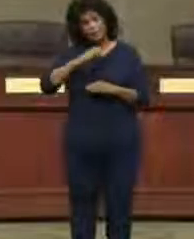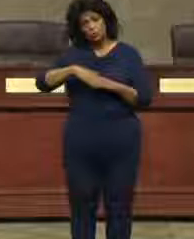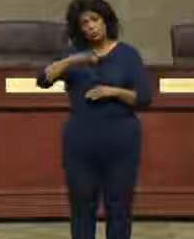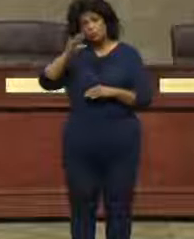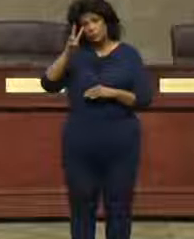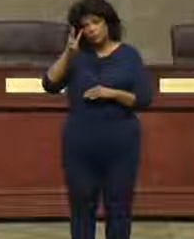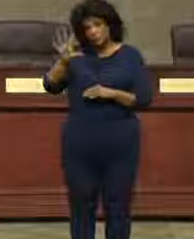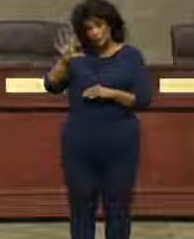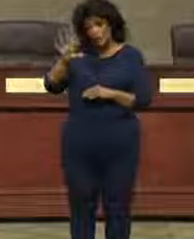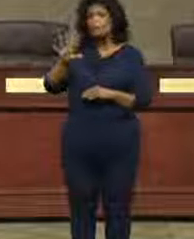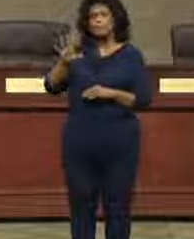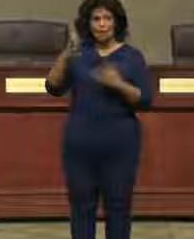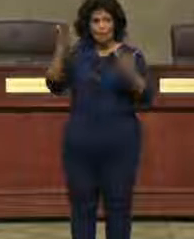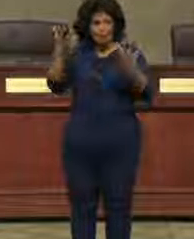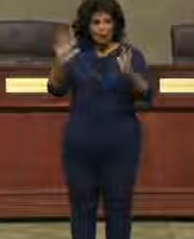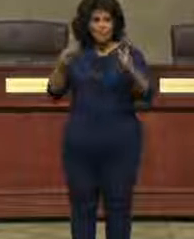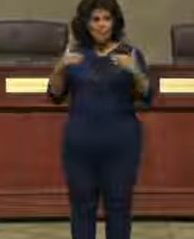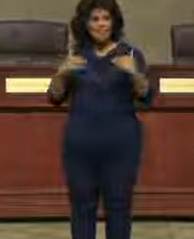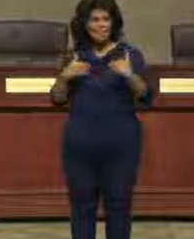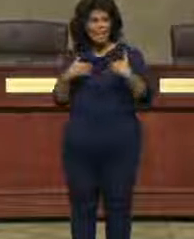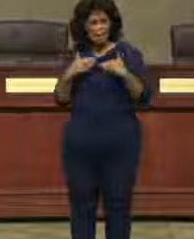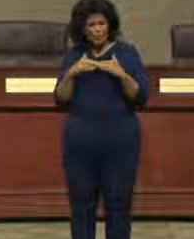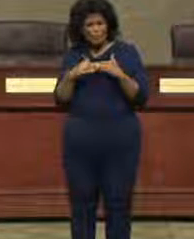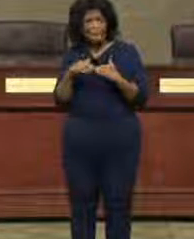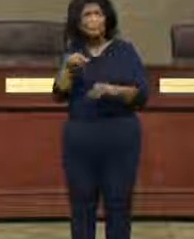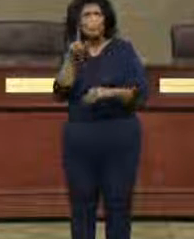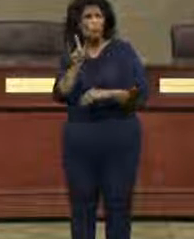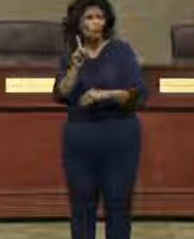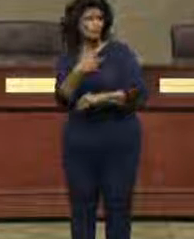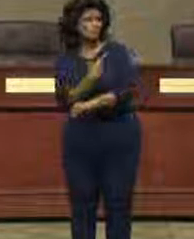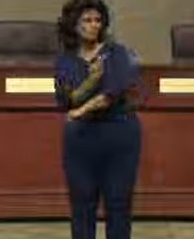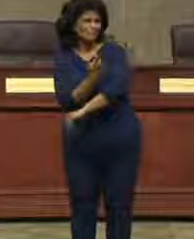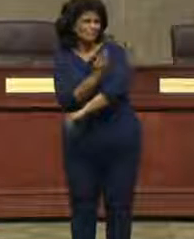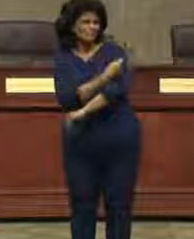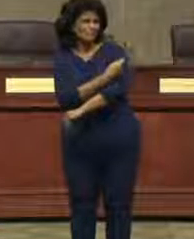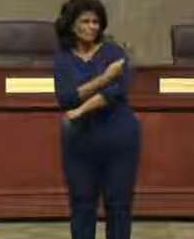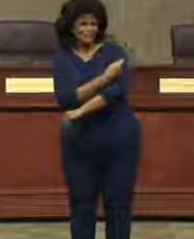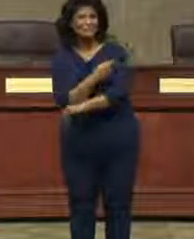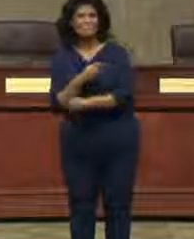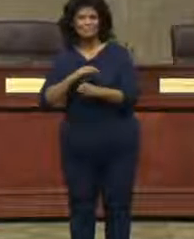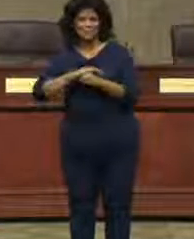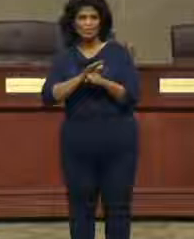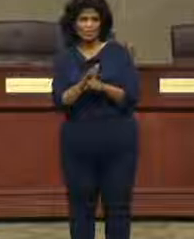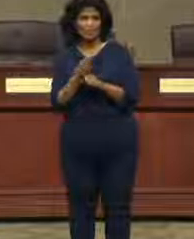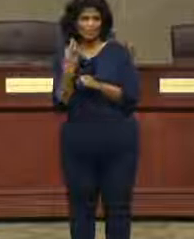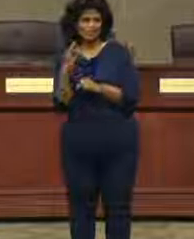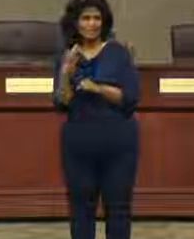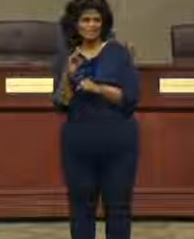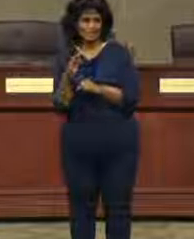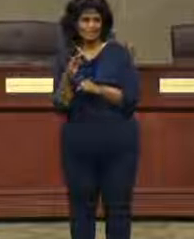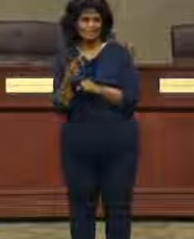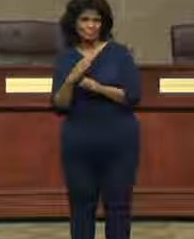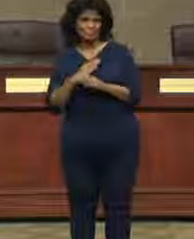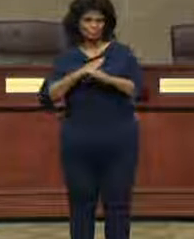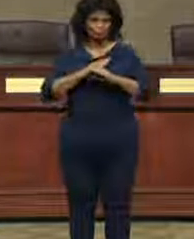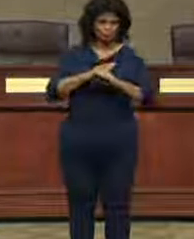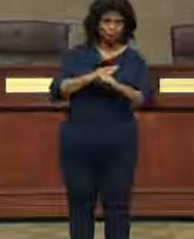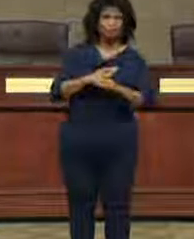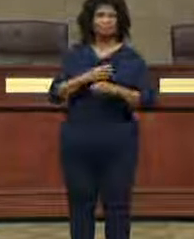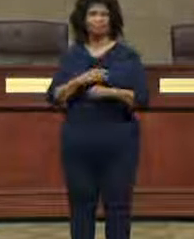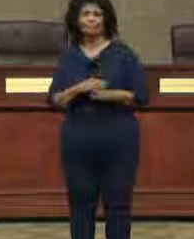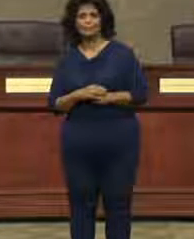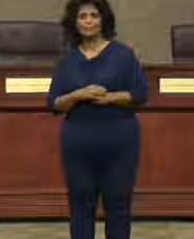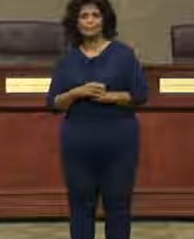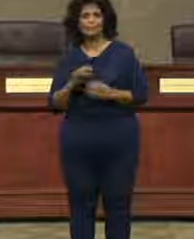been given at least 1 dose of the COVID-19 vaccine. That took about 2